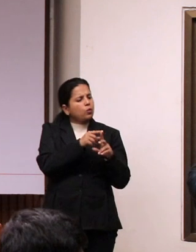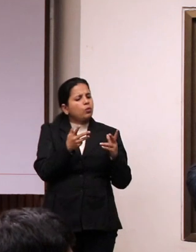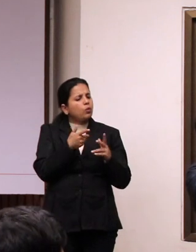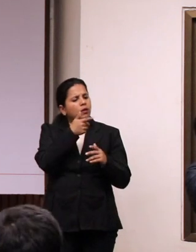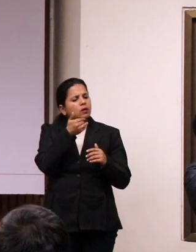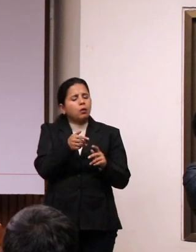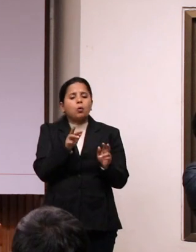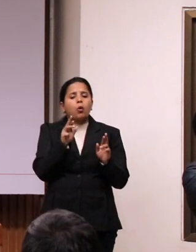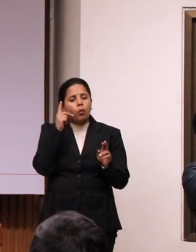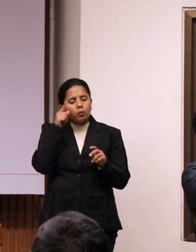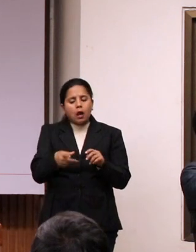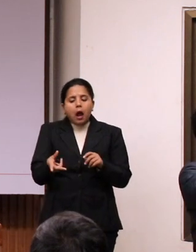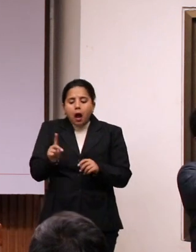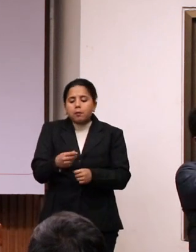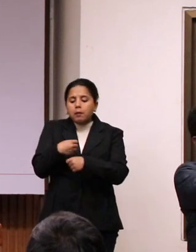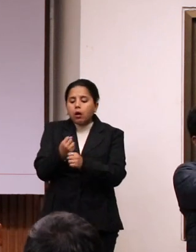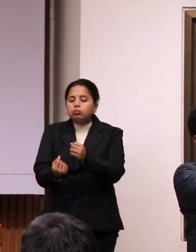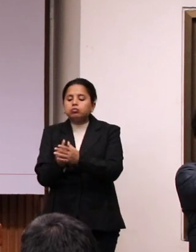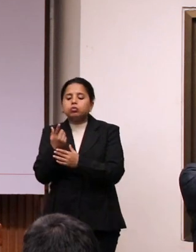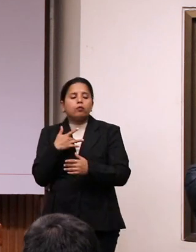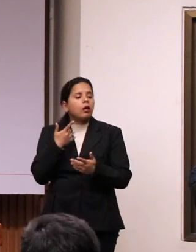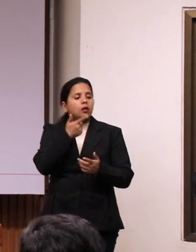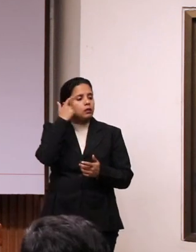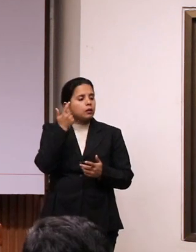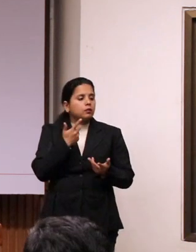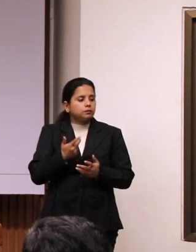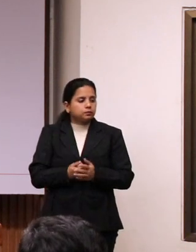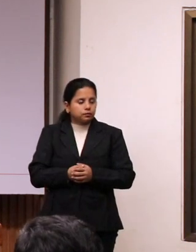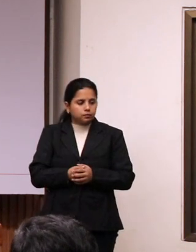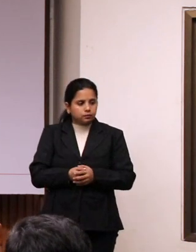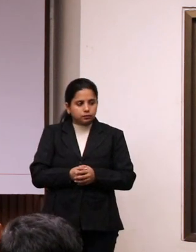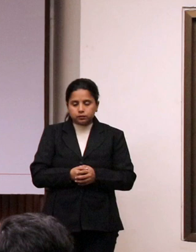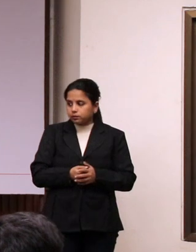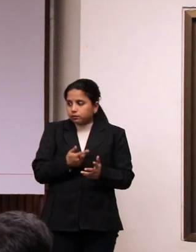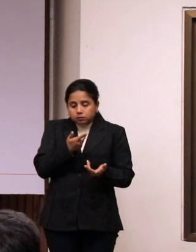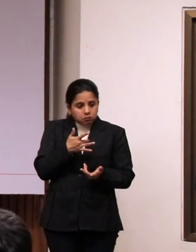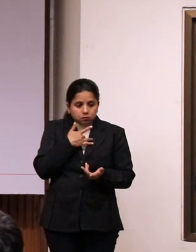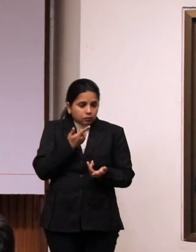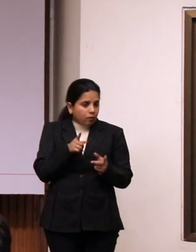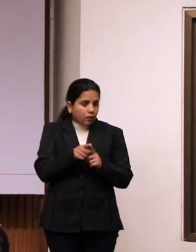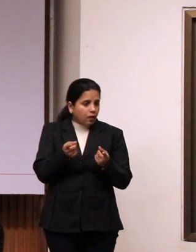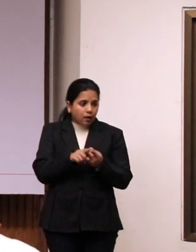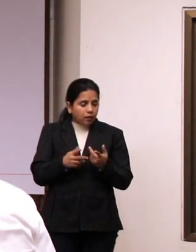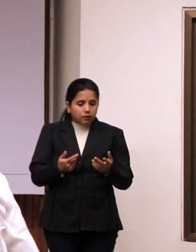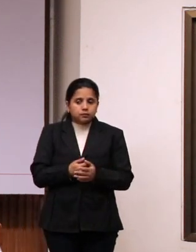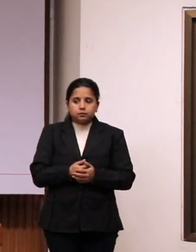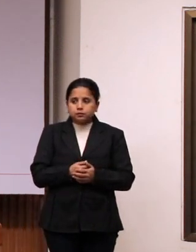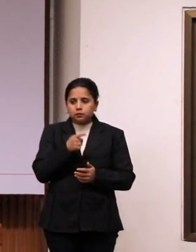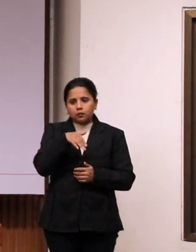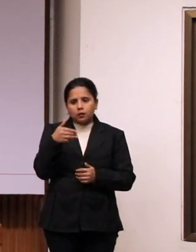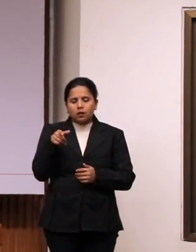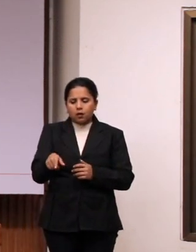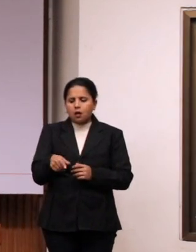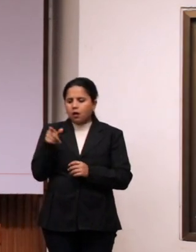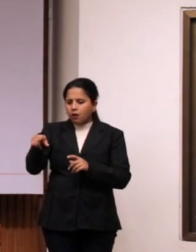Where you expect regeneration, where you have root stock, isn't it, Mr. Ghosh? You go to